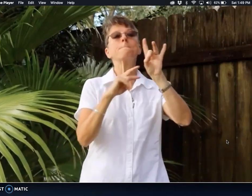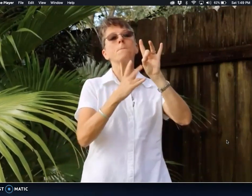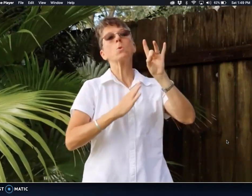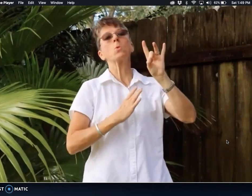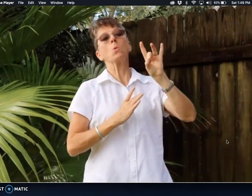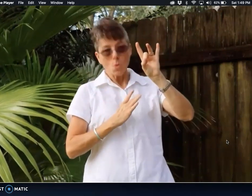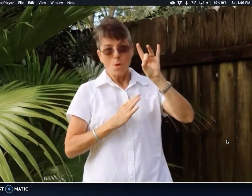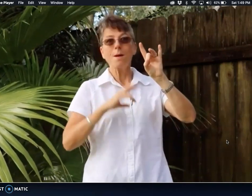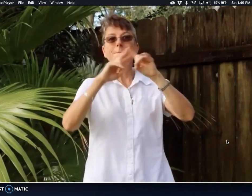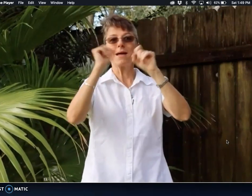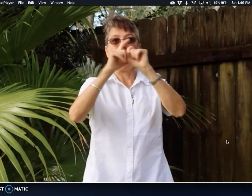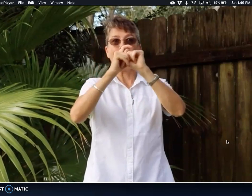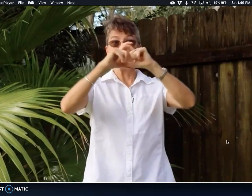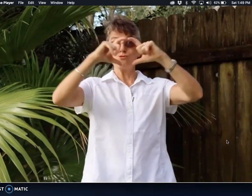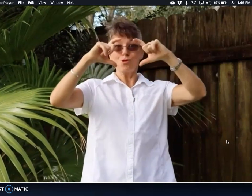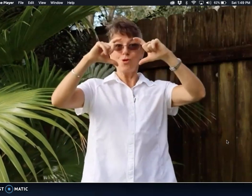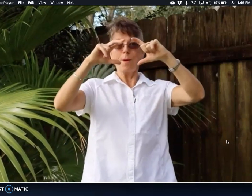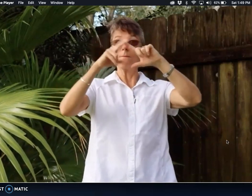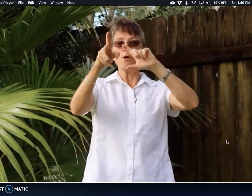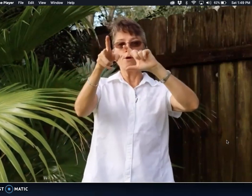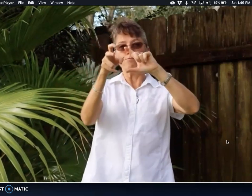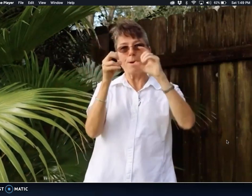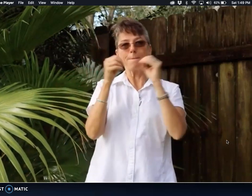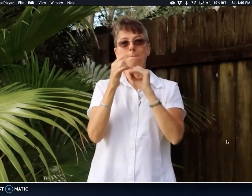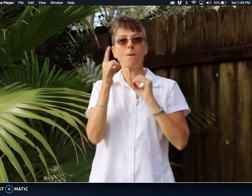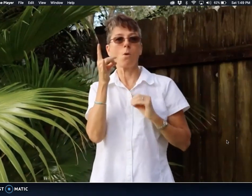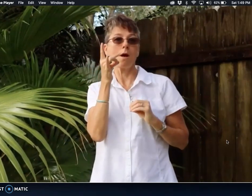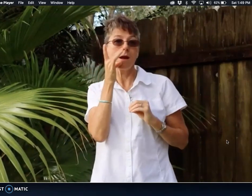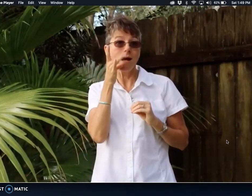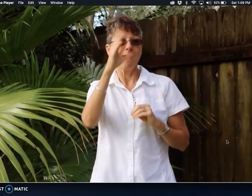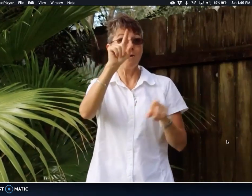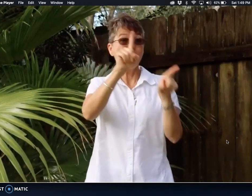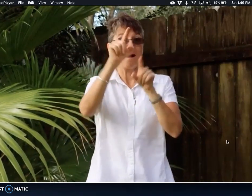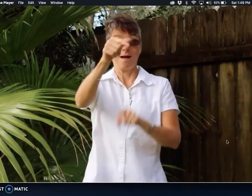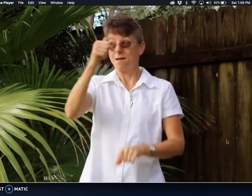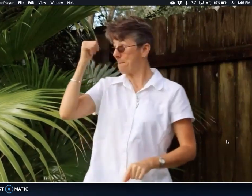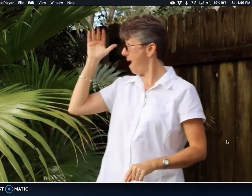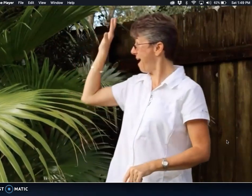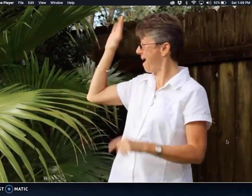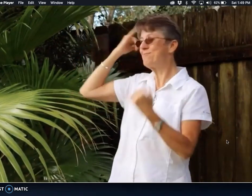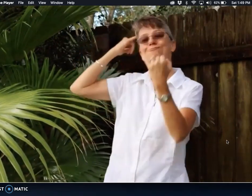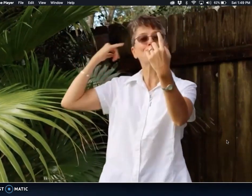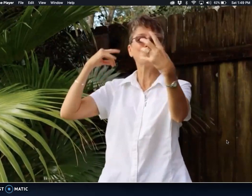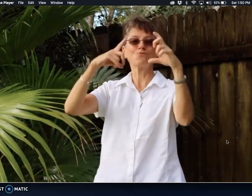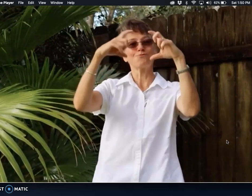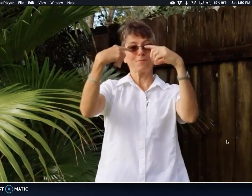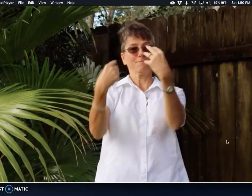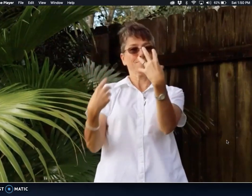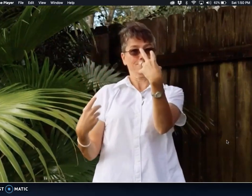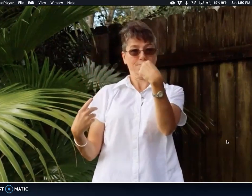Some lenses have a small aperture, which means that the lens will be open quite large, so